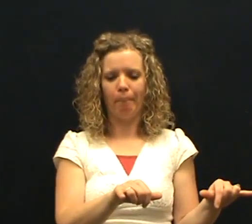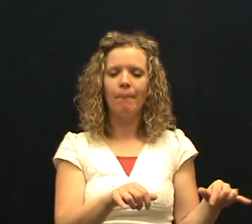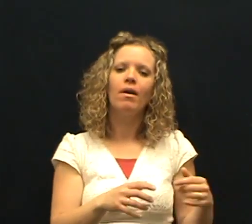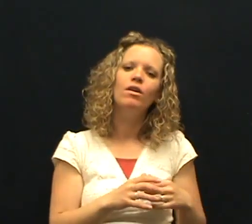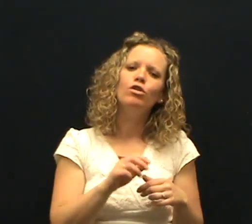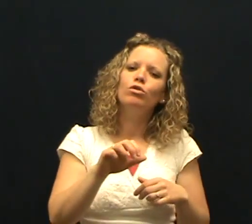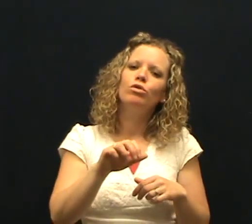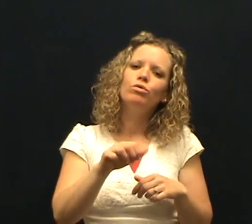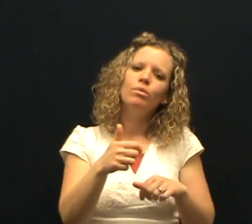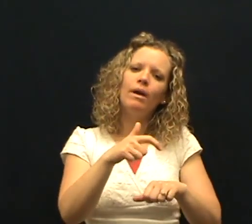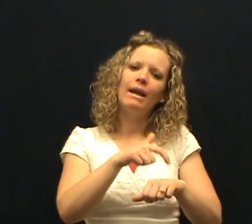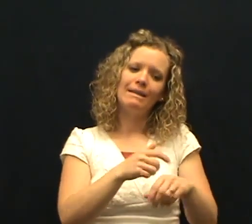will